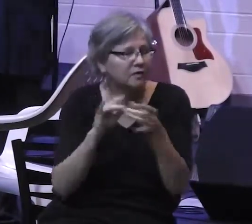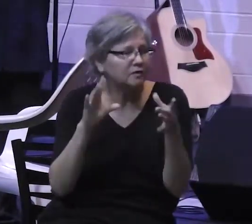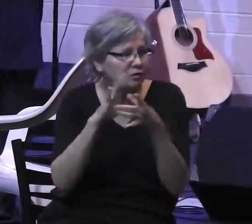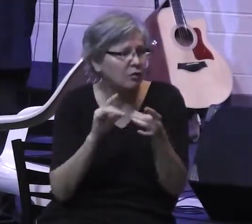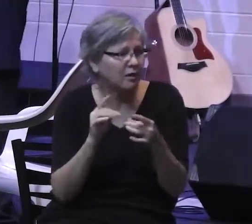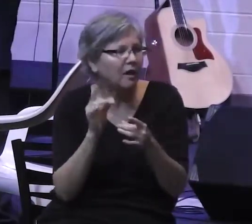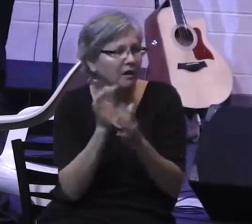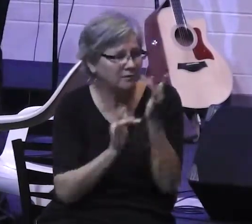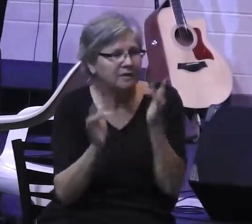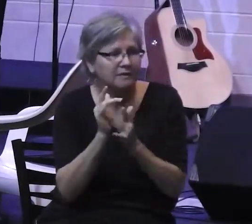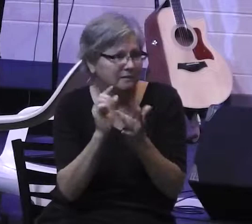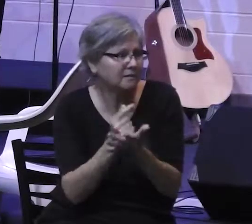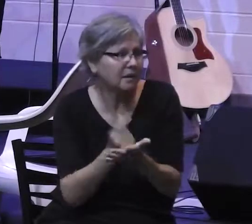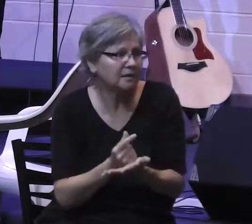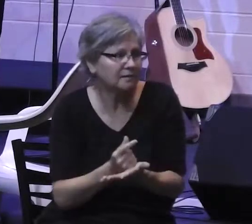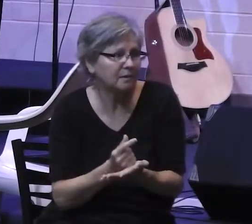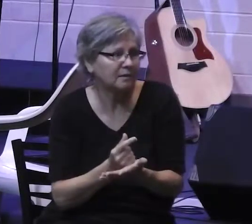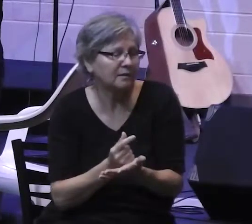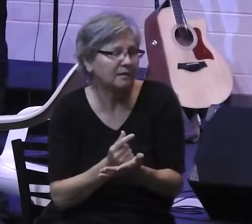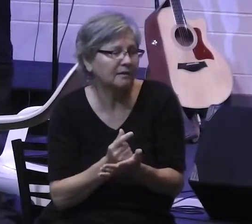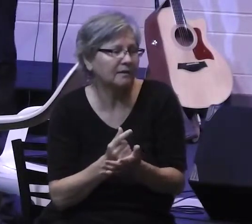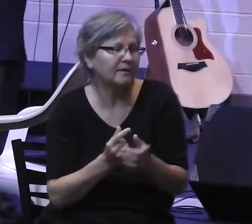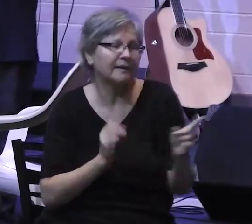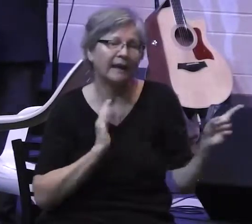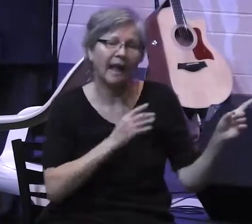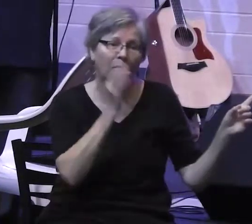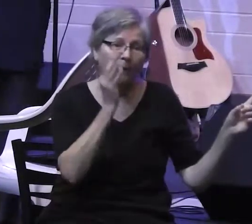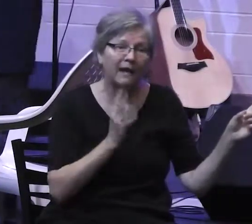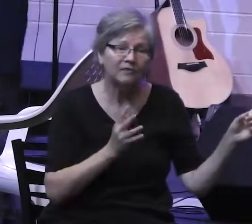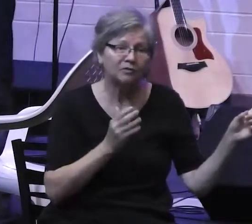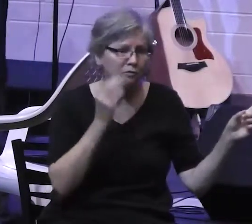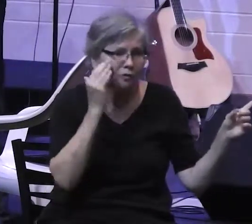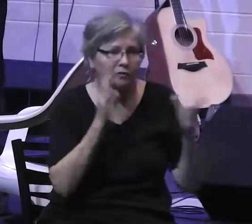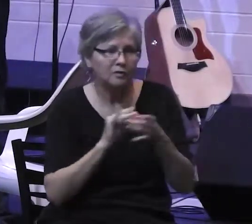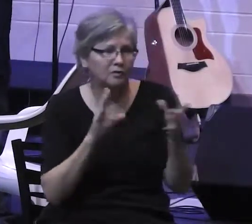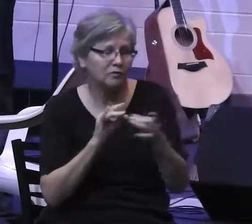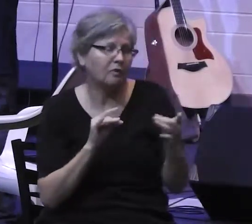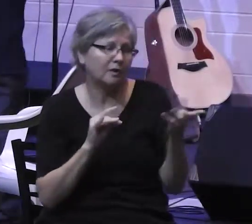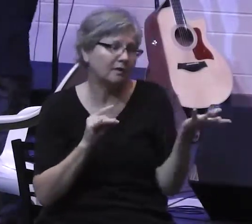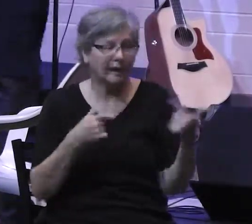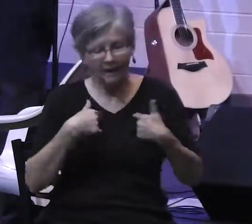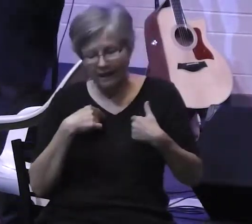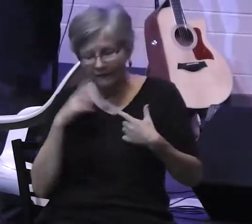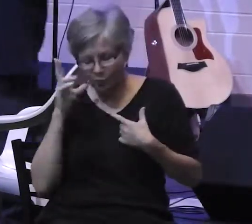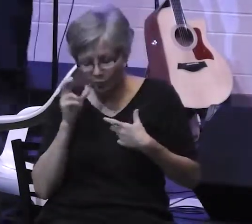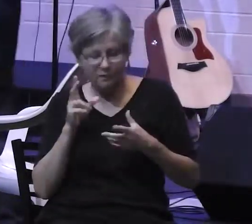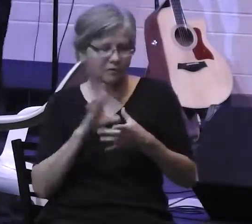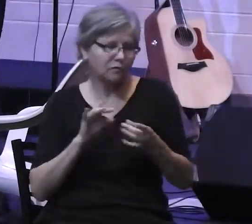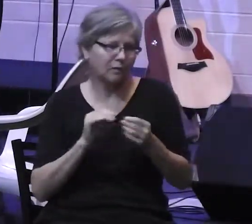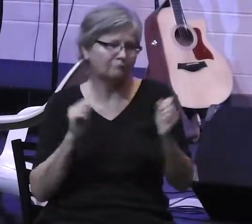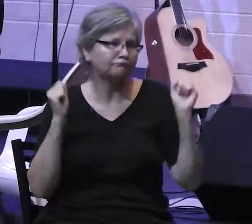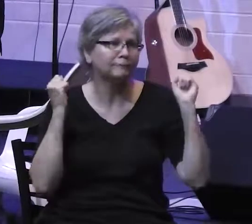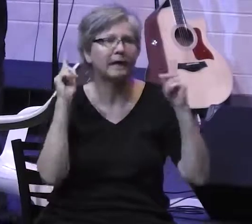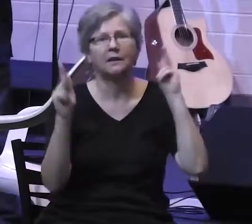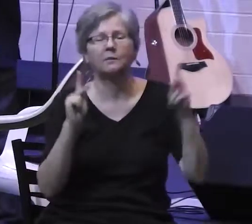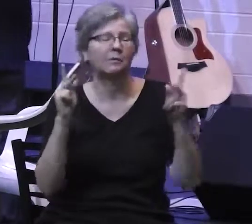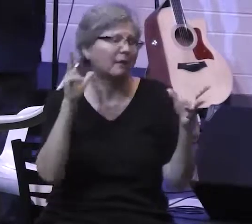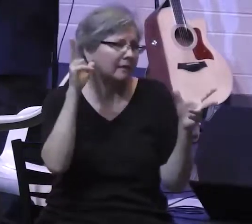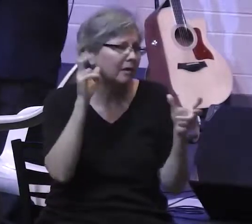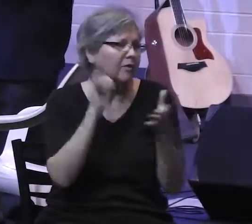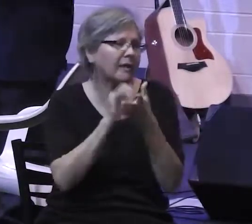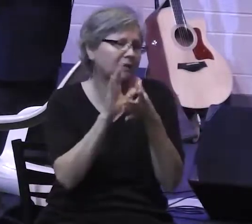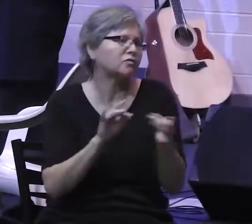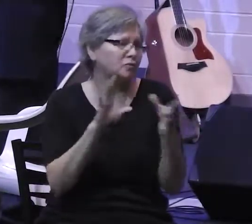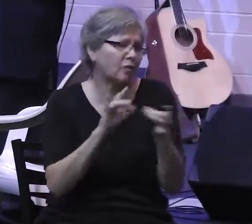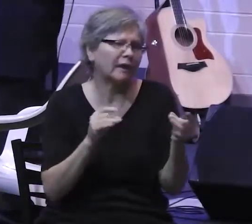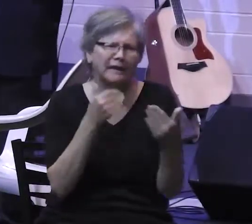pastor who's told this story from this pulpit has come to the Lord through this story at a Billy Graham crusade. You've said that up here so I can say it. Okay. This is good.